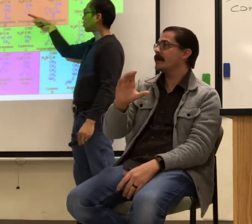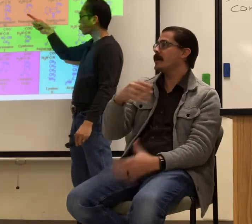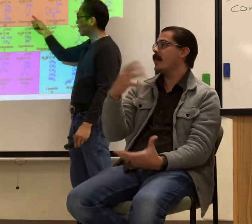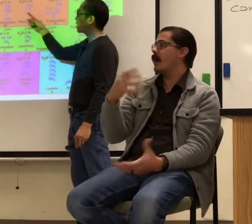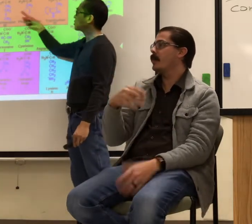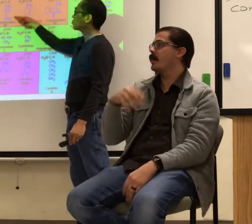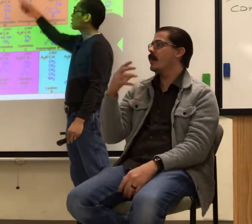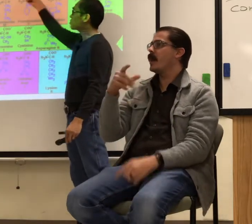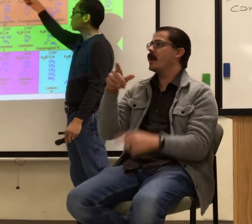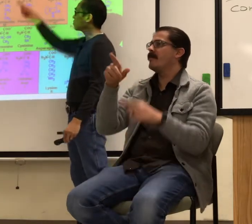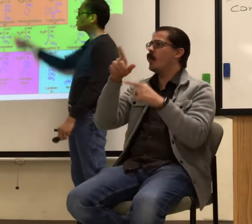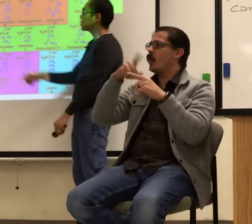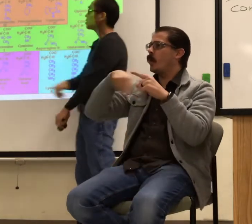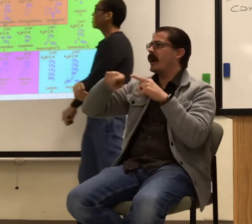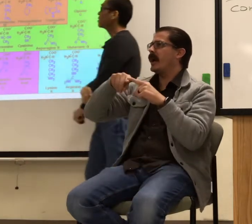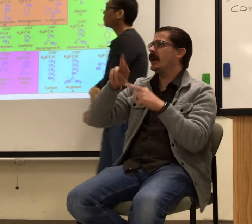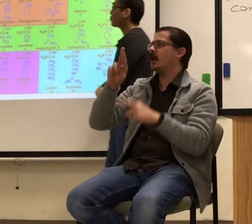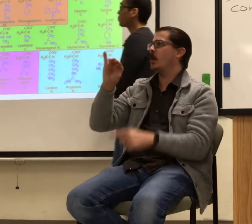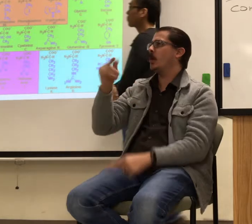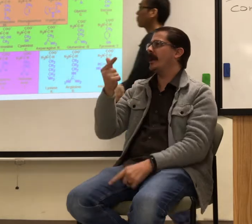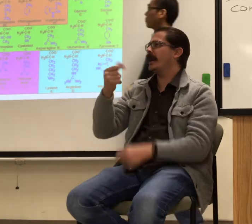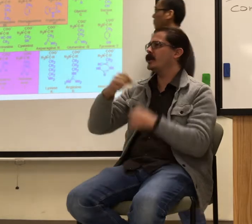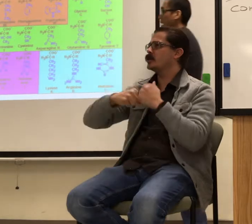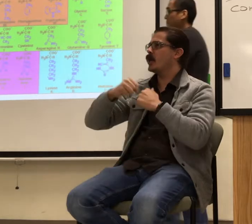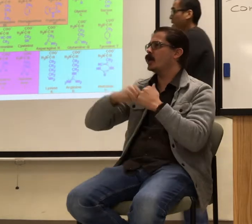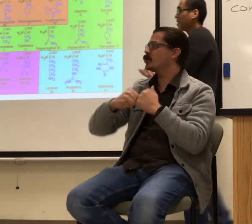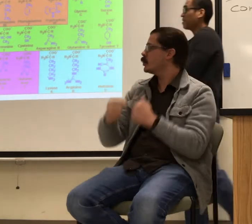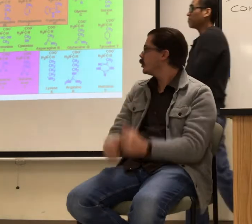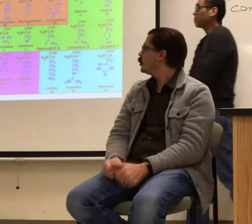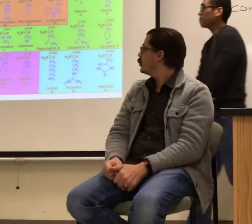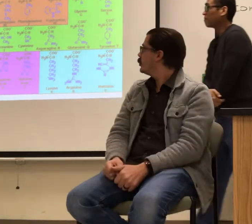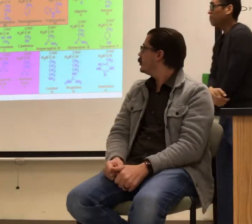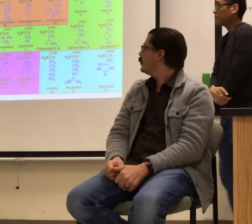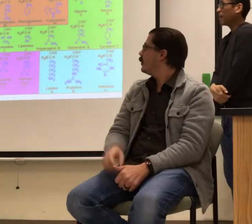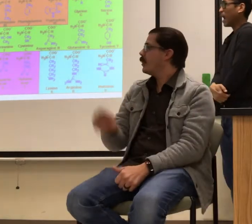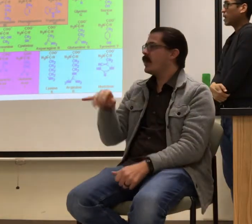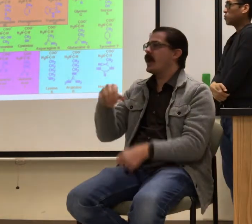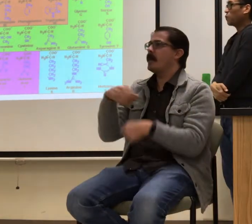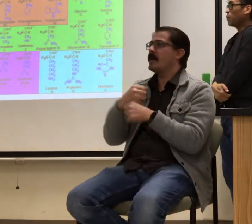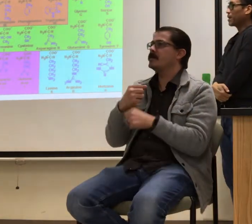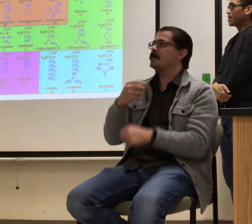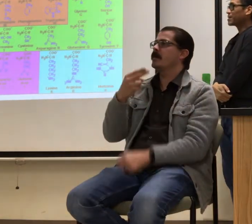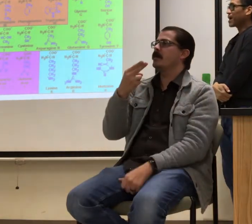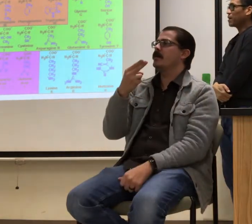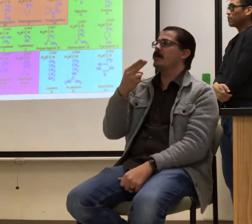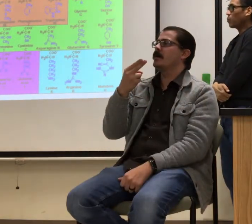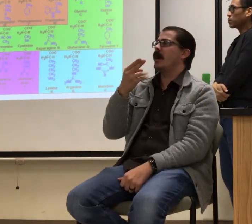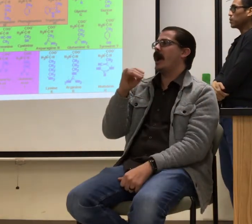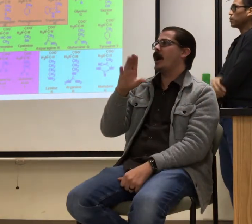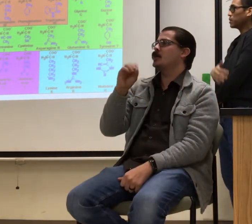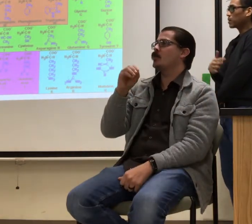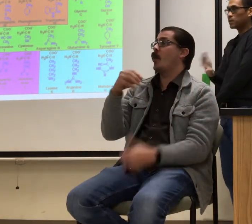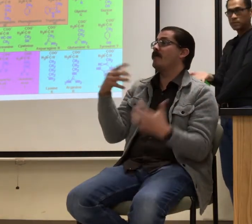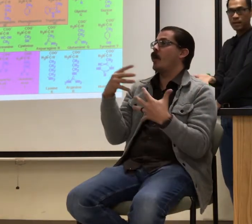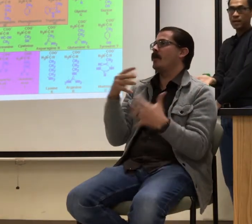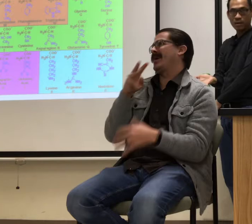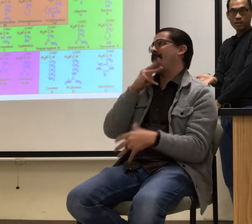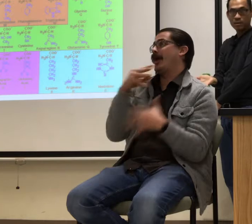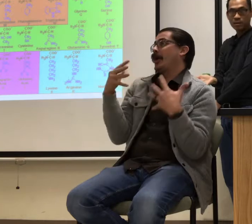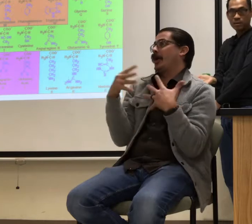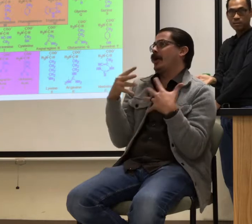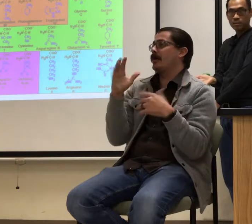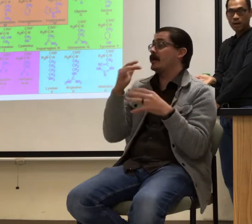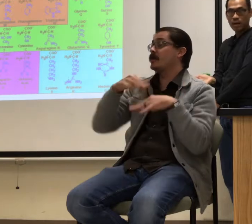a lot of ring structures that make it hydrophobic. And that's kind of important to know generally